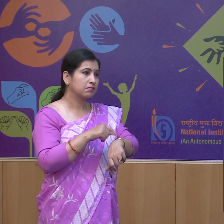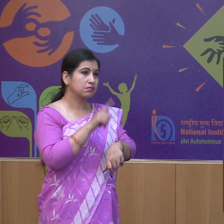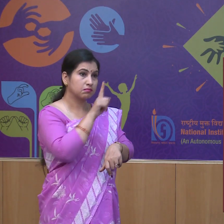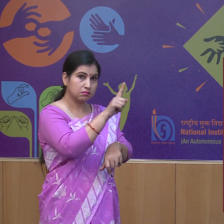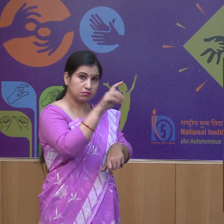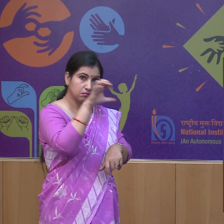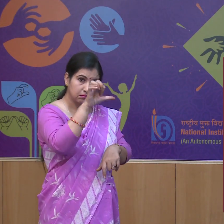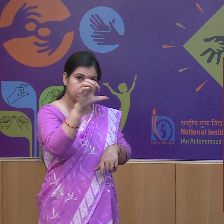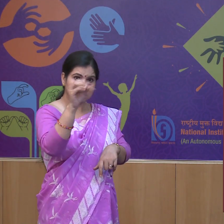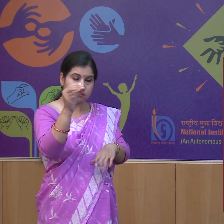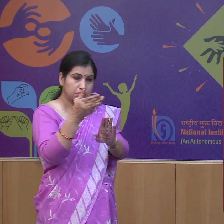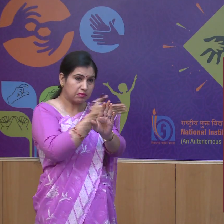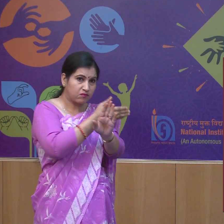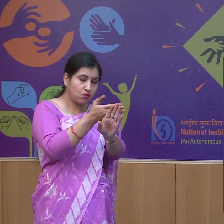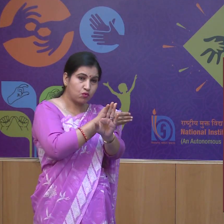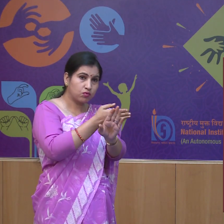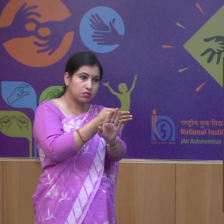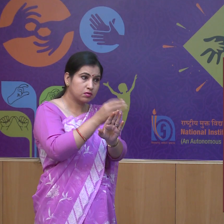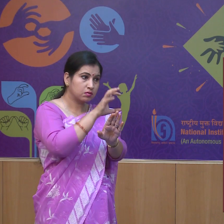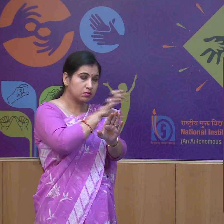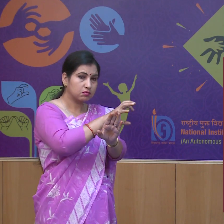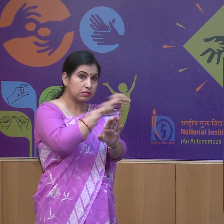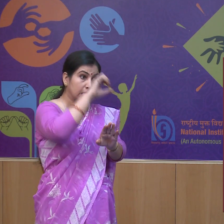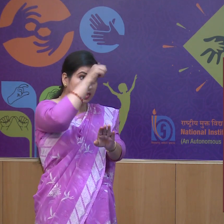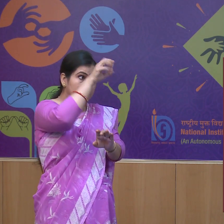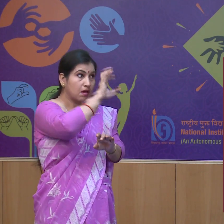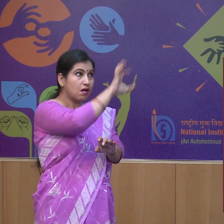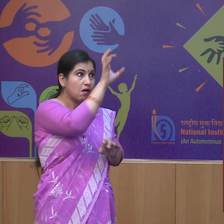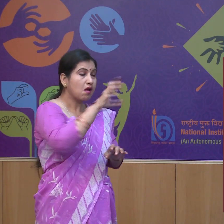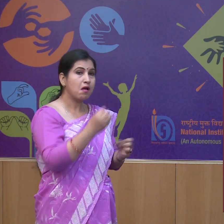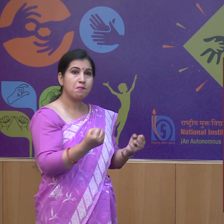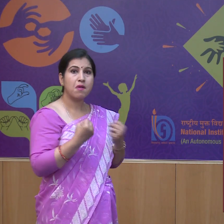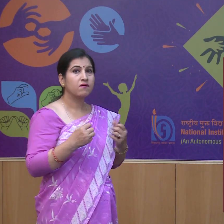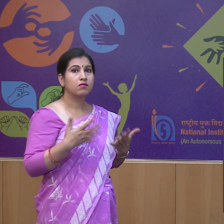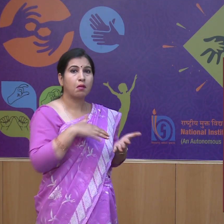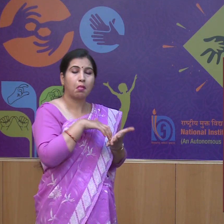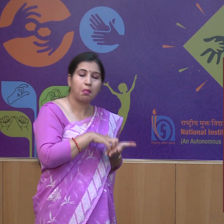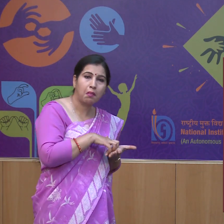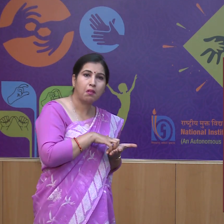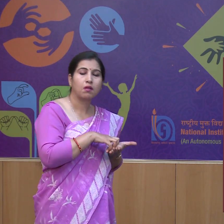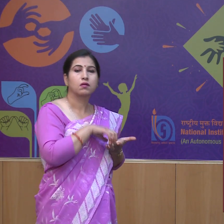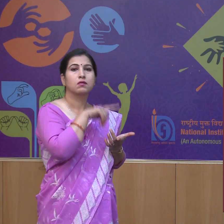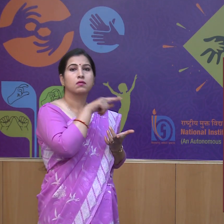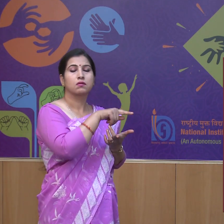century, no Indian power was capable to stop